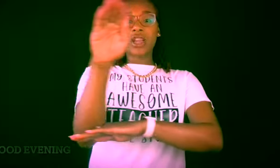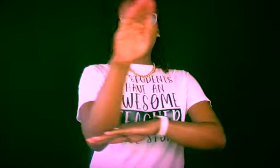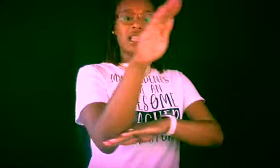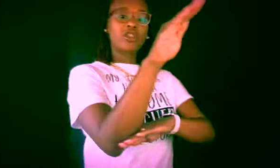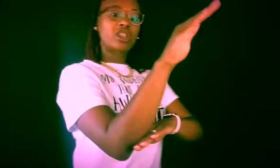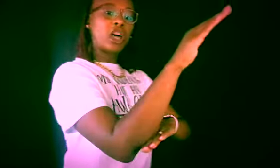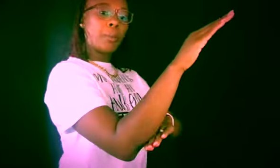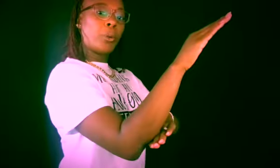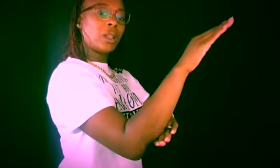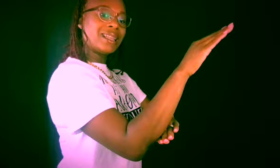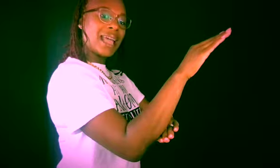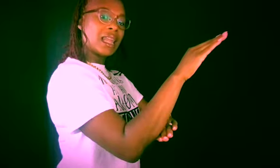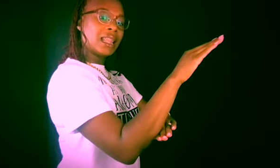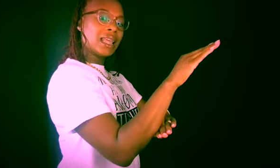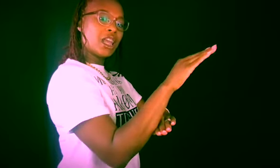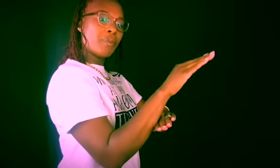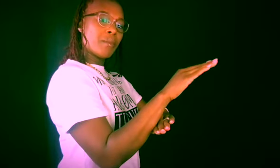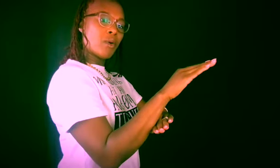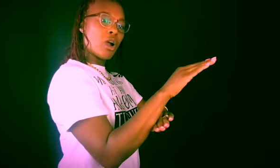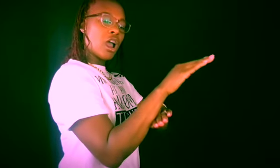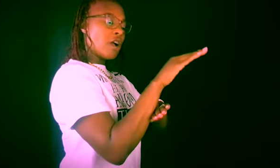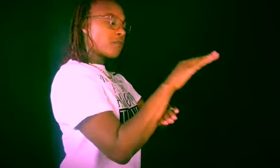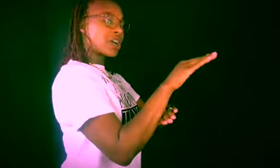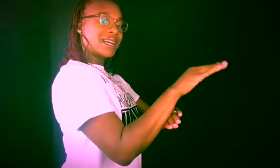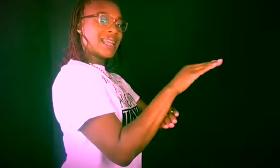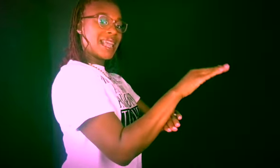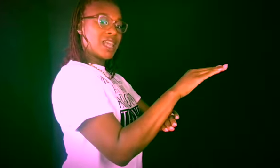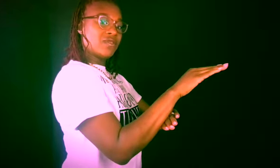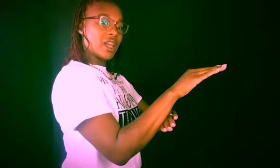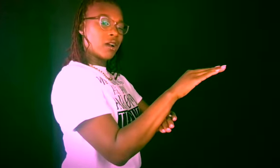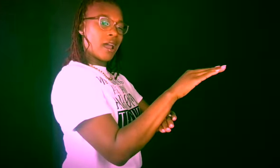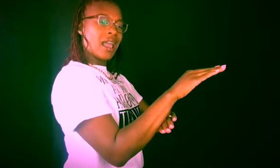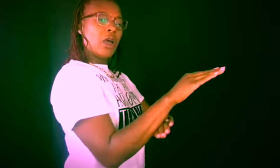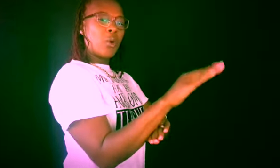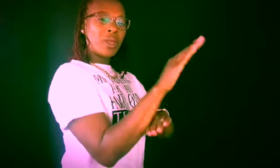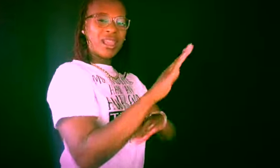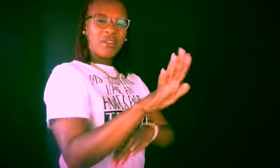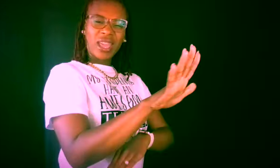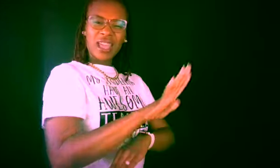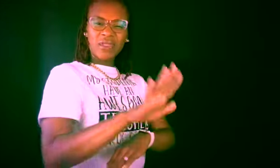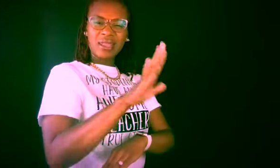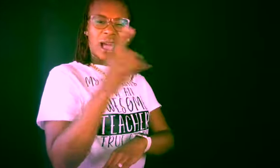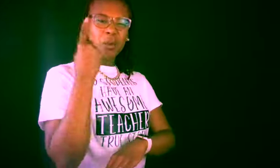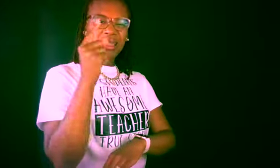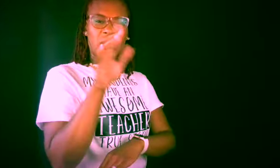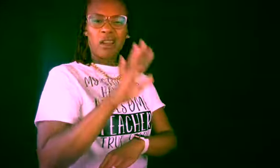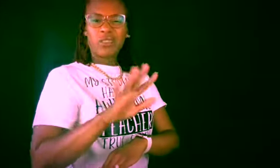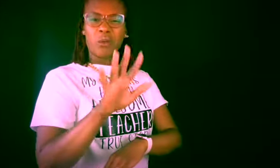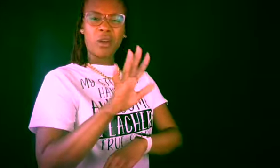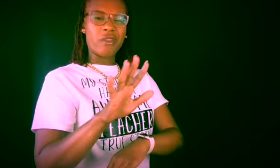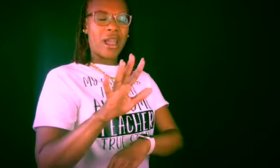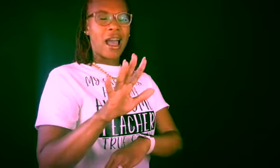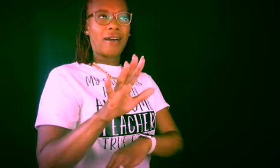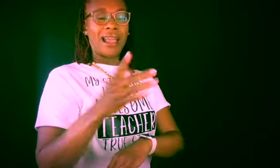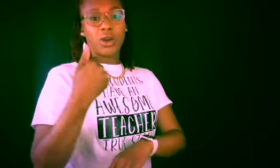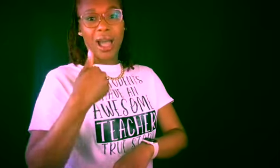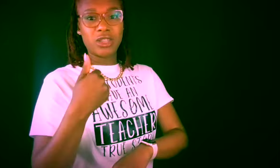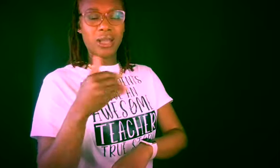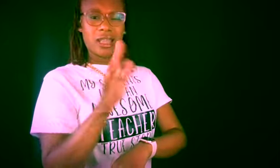hand, you're just going to pull it down a little bit more for good evening, all right? When we think of evening time, we think of somewhere around, I know I do, I think of